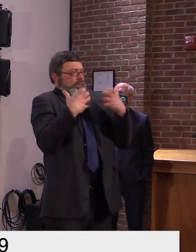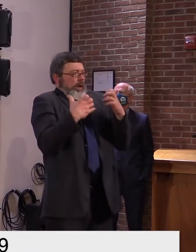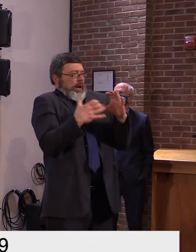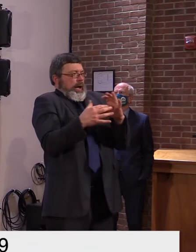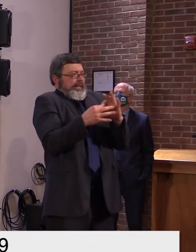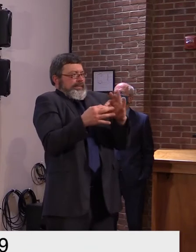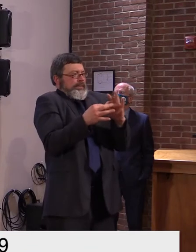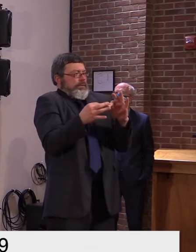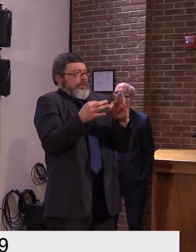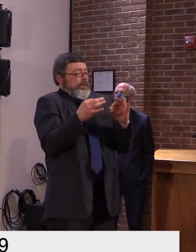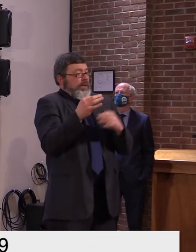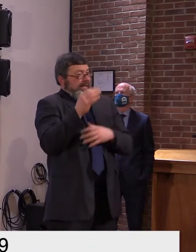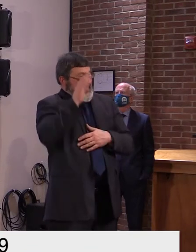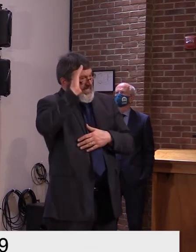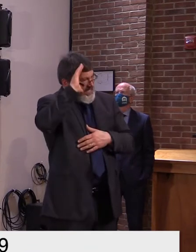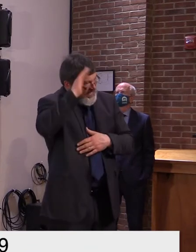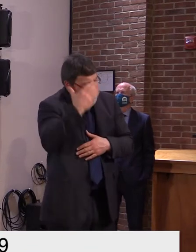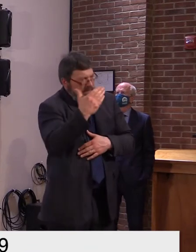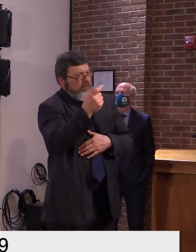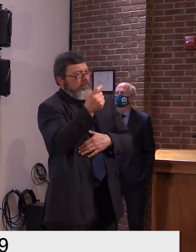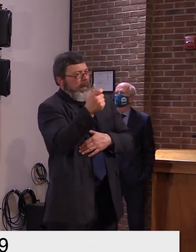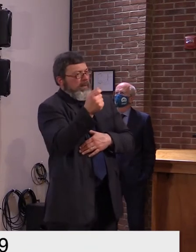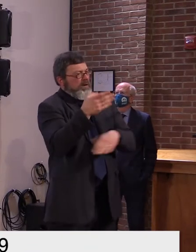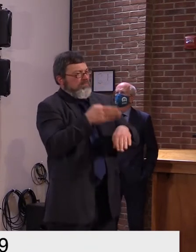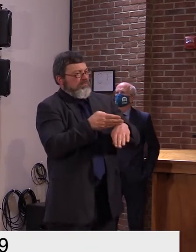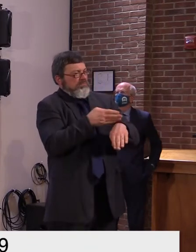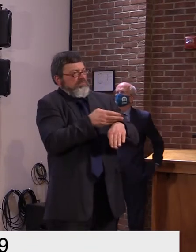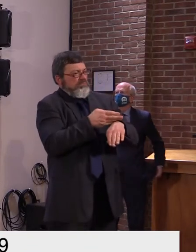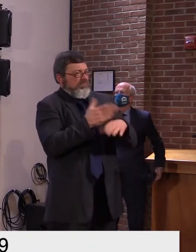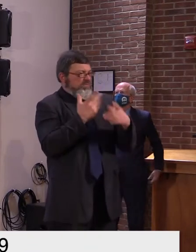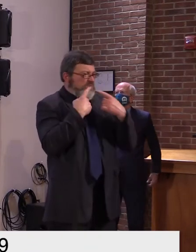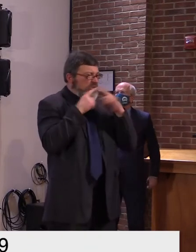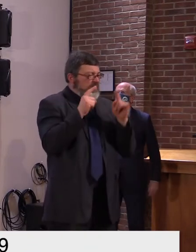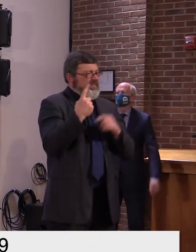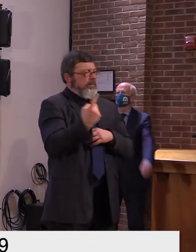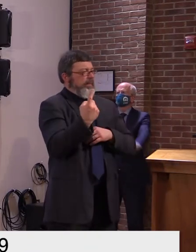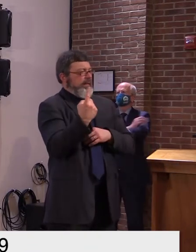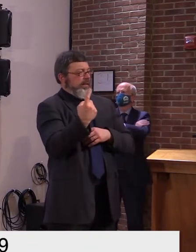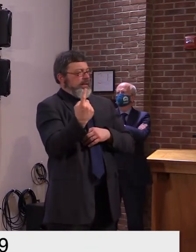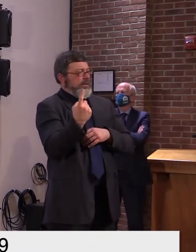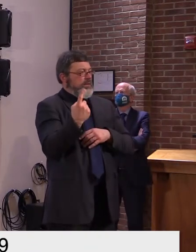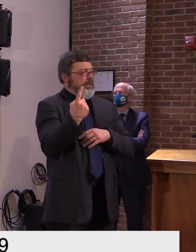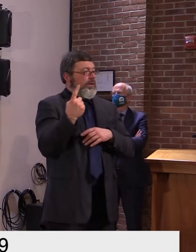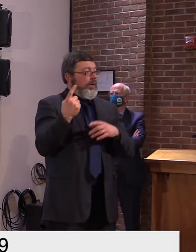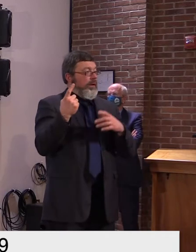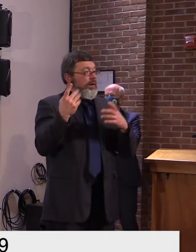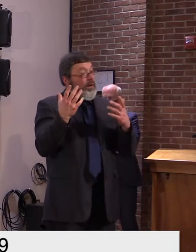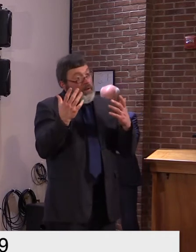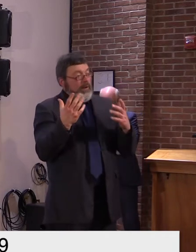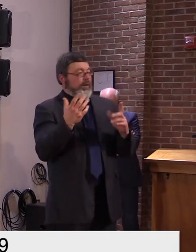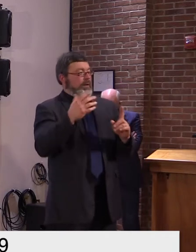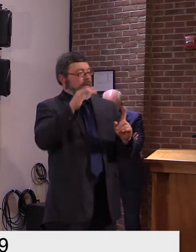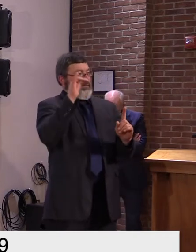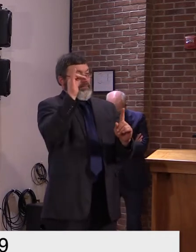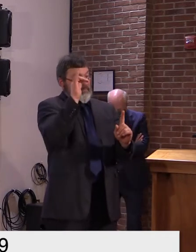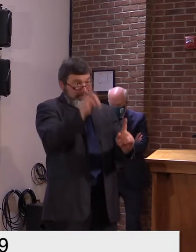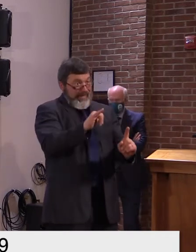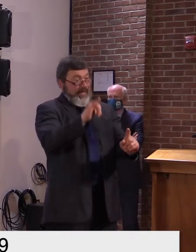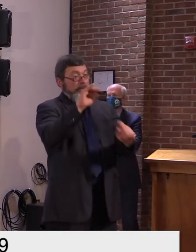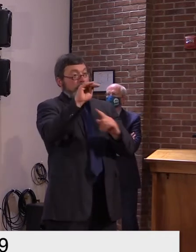is to take moderately ill patients who are outpatients, living at home, still able to cope at home with their